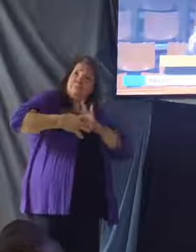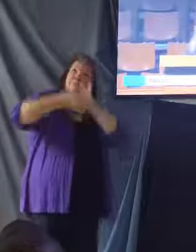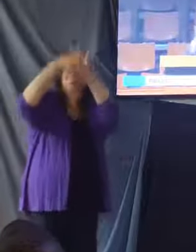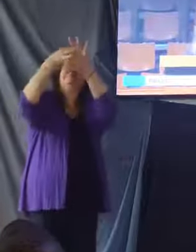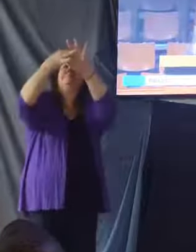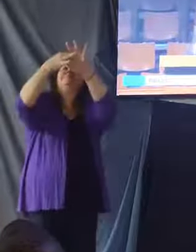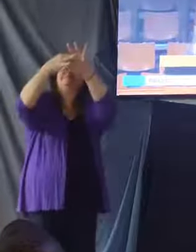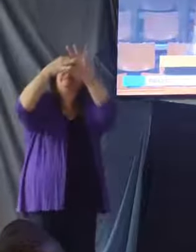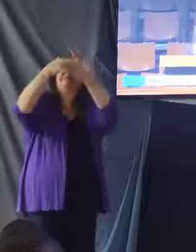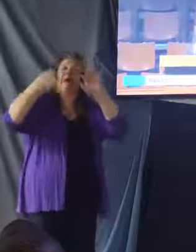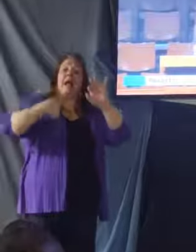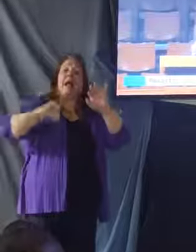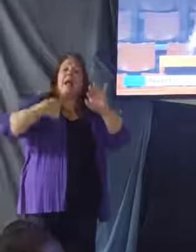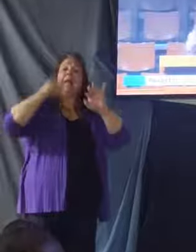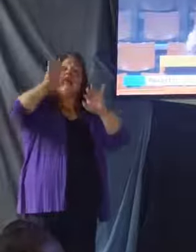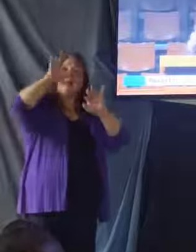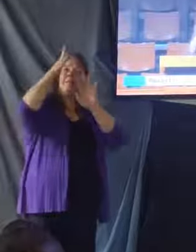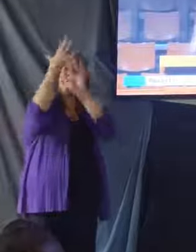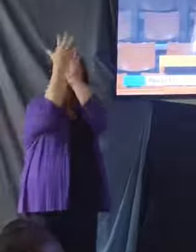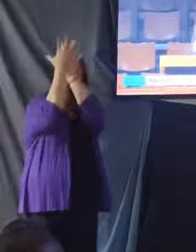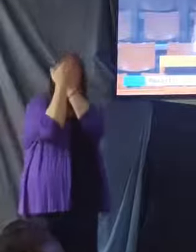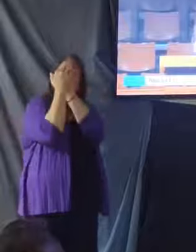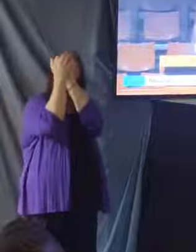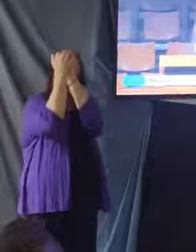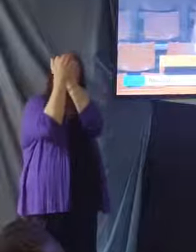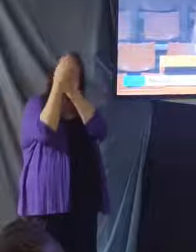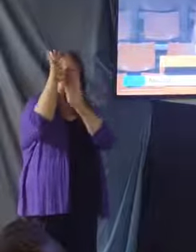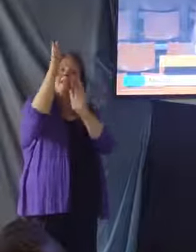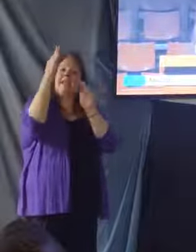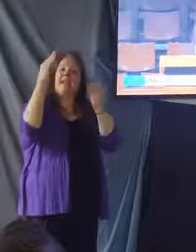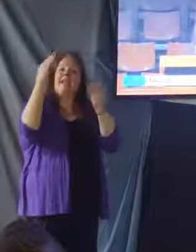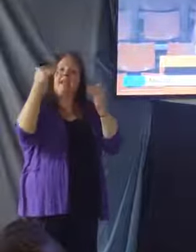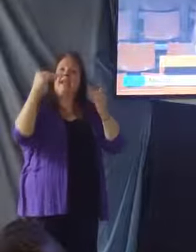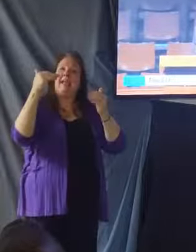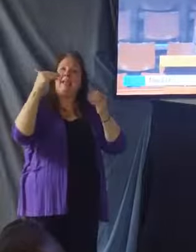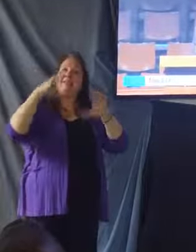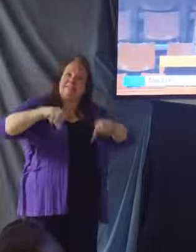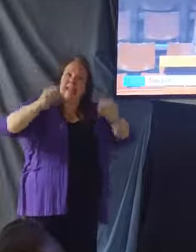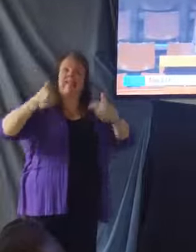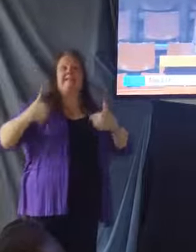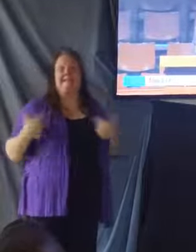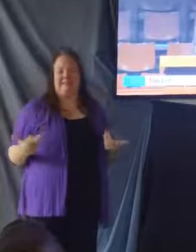We could be his own possession.